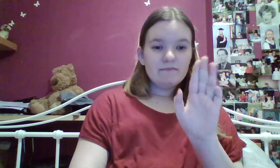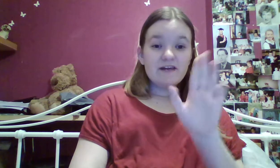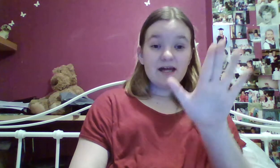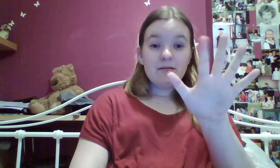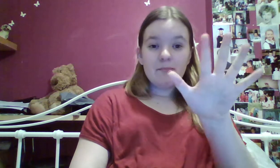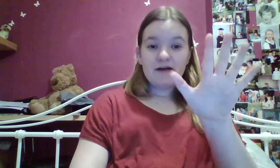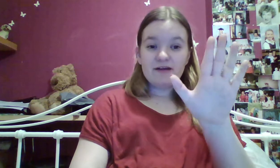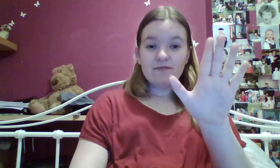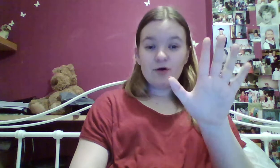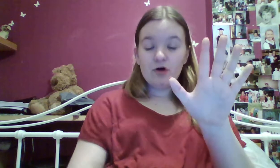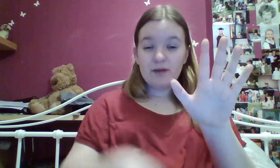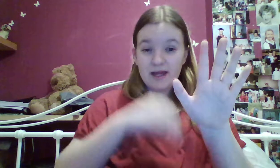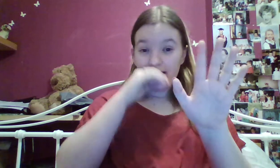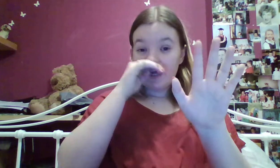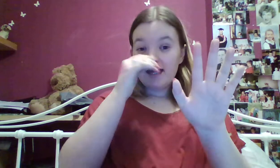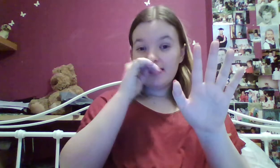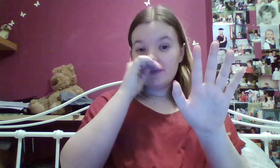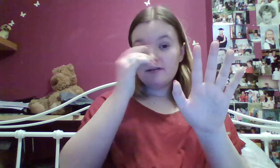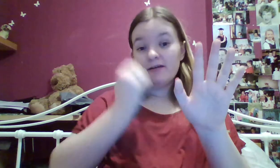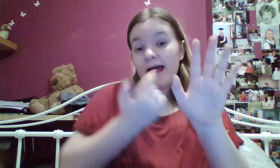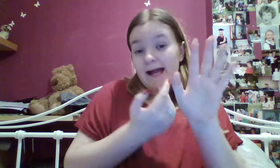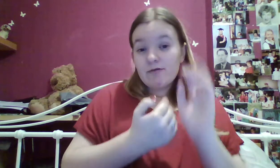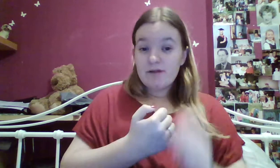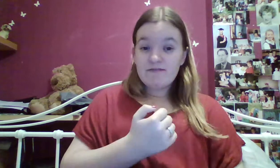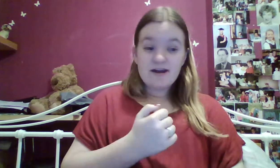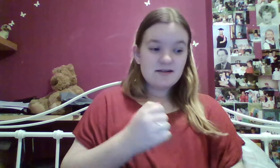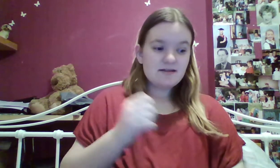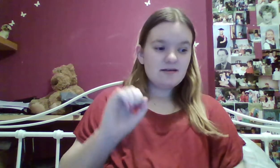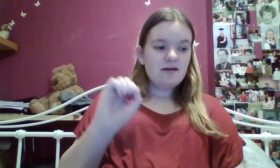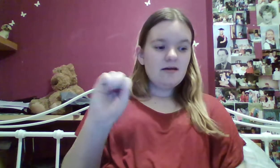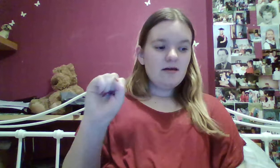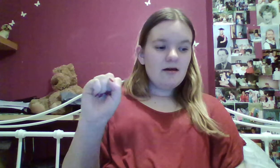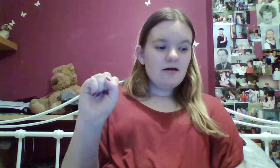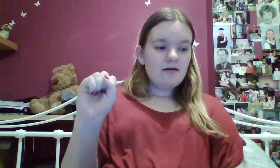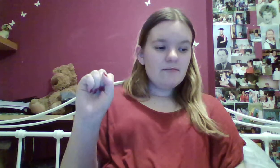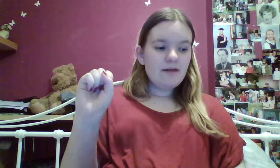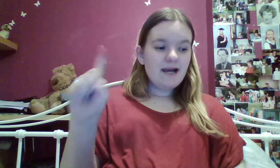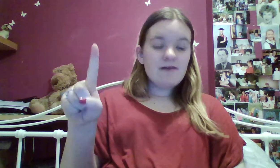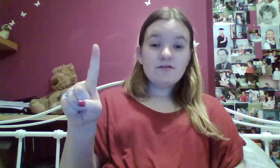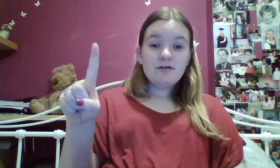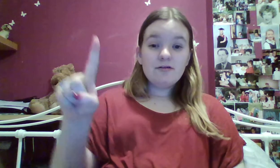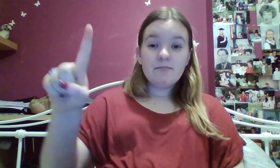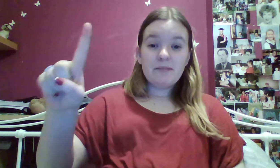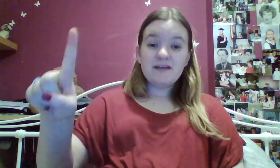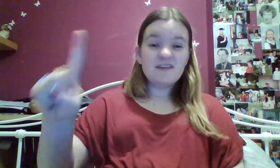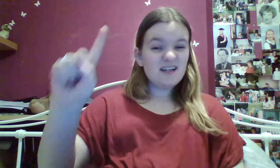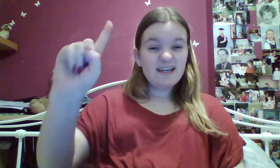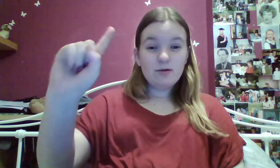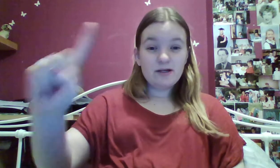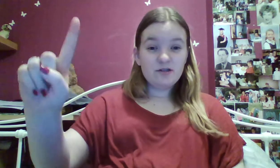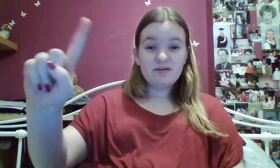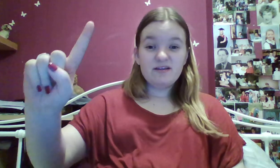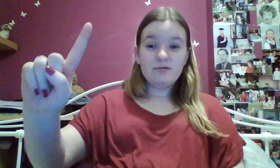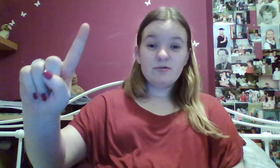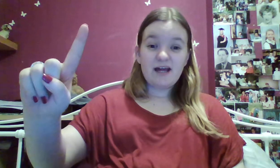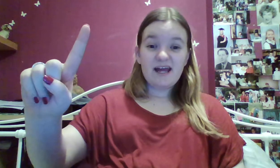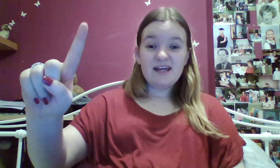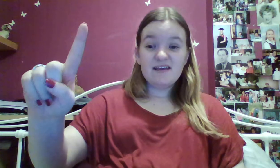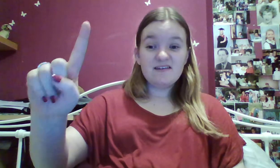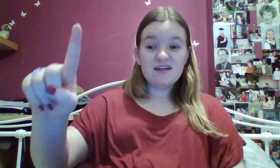10. My favourite hobby is to hang out with my friends. 11. Basically, all I do all day is sit and